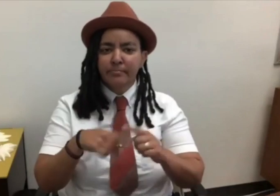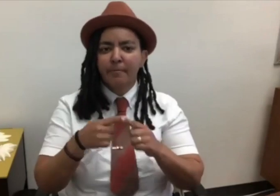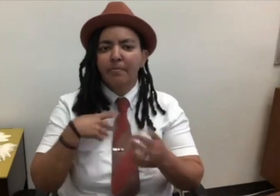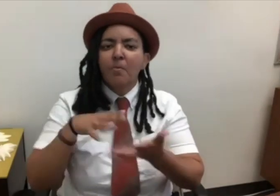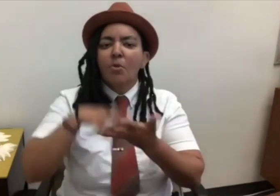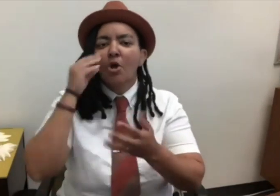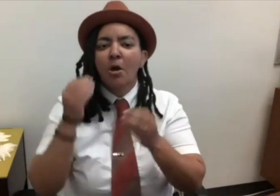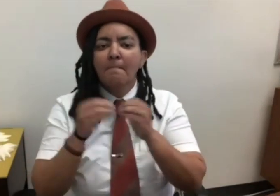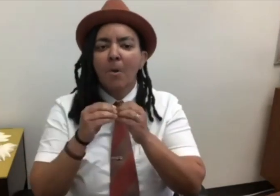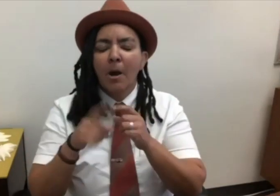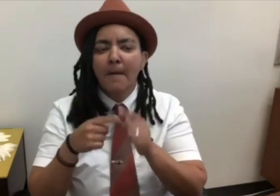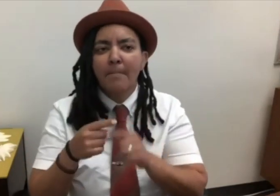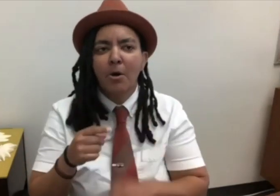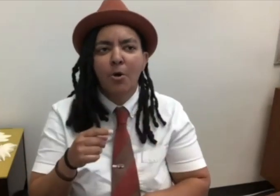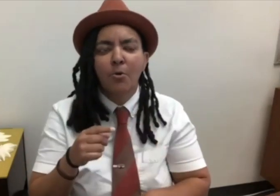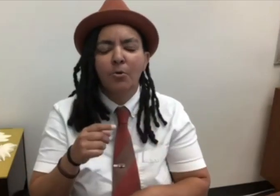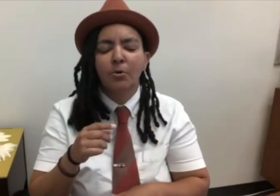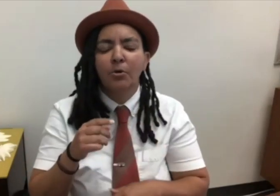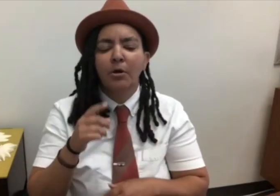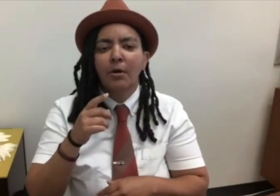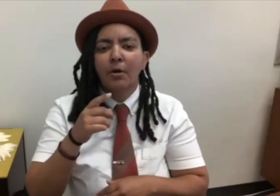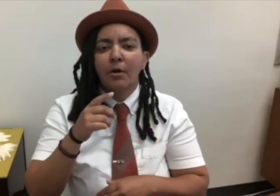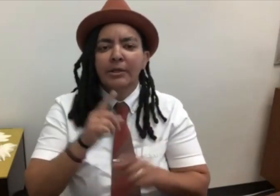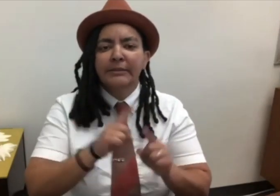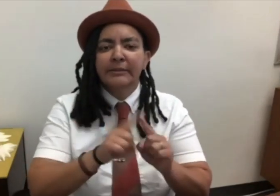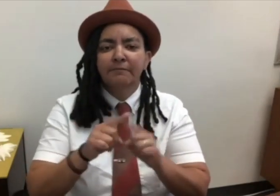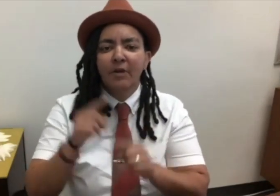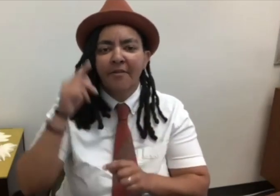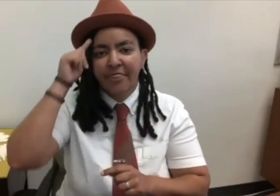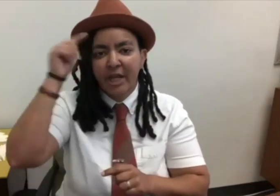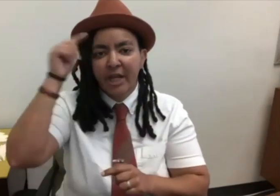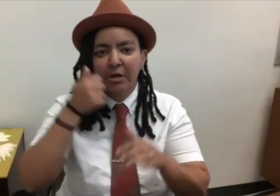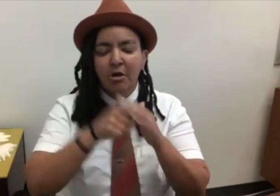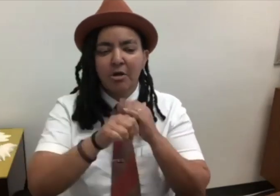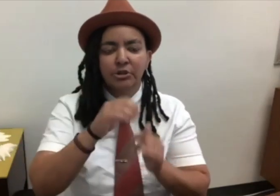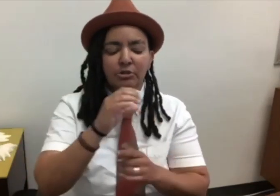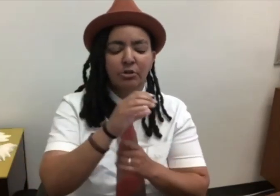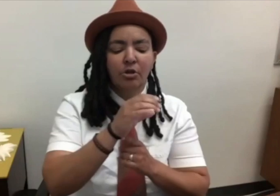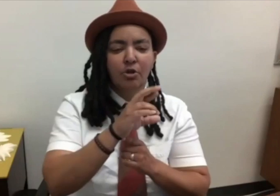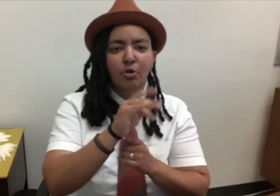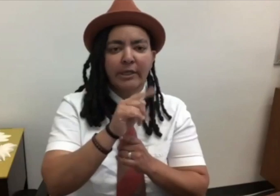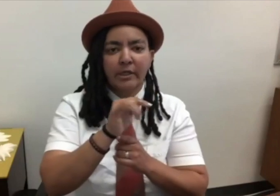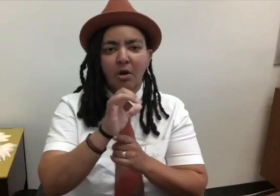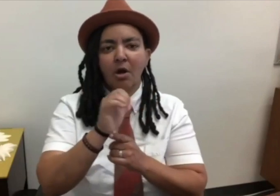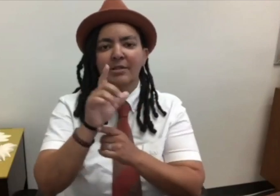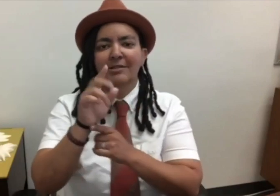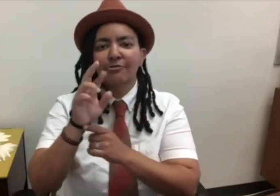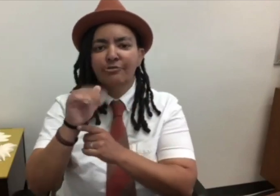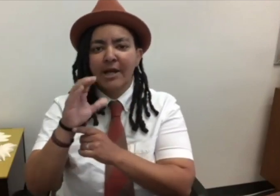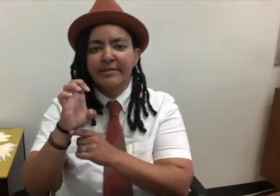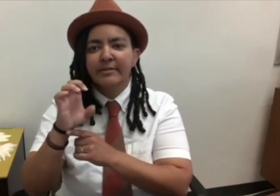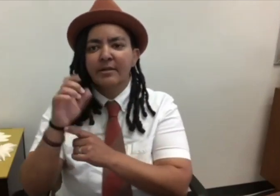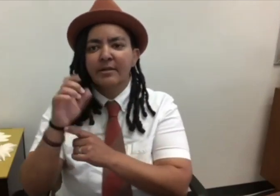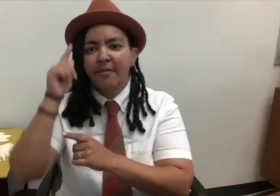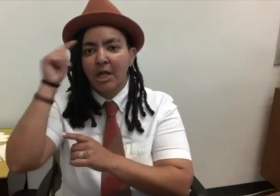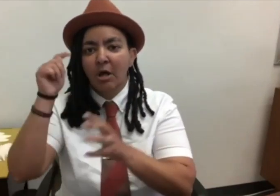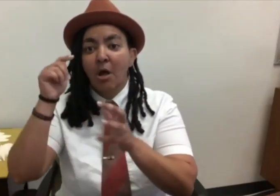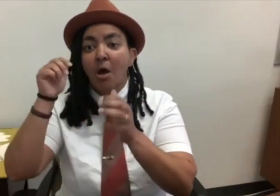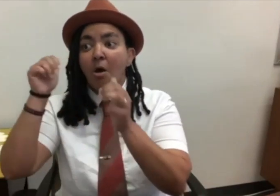these different areas were crossing one another. And so I wanted to look at different history related